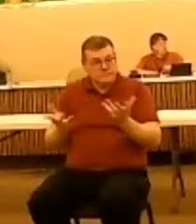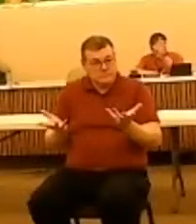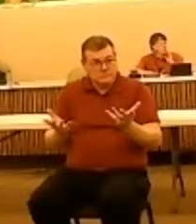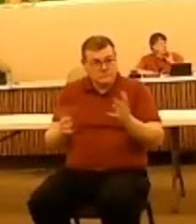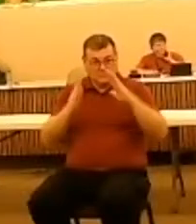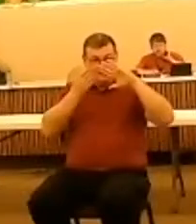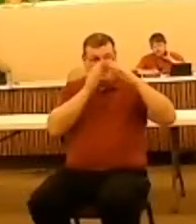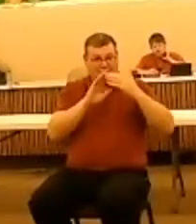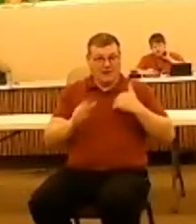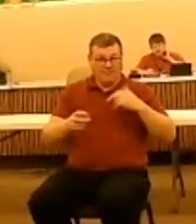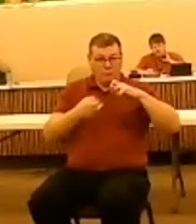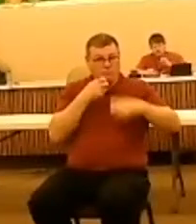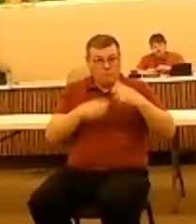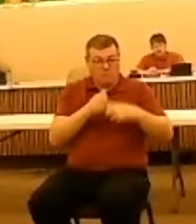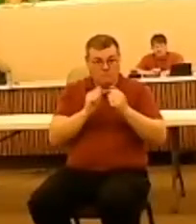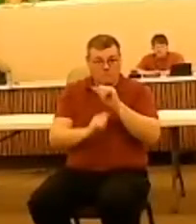Right.